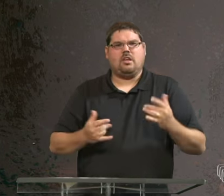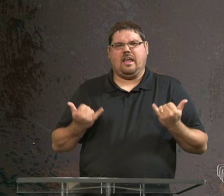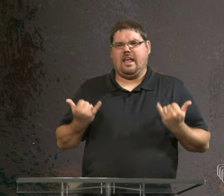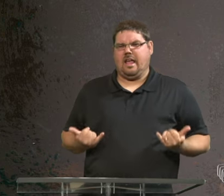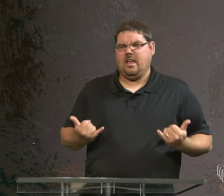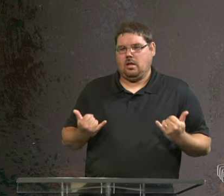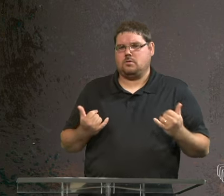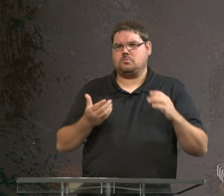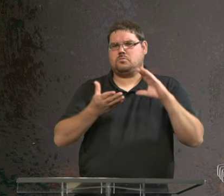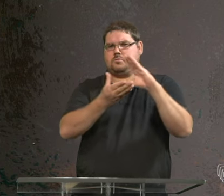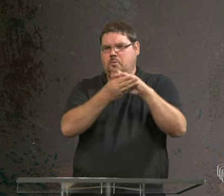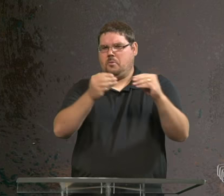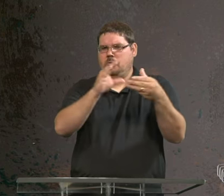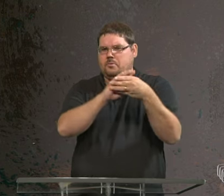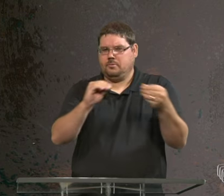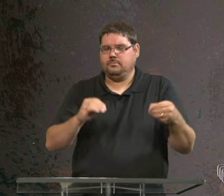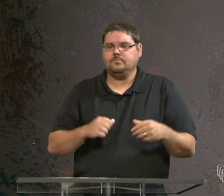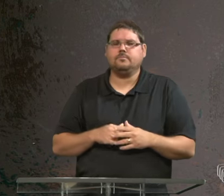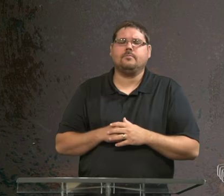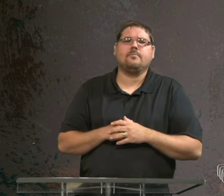administer justice among the people.